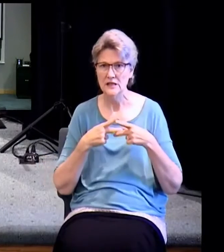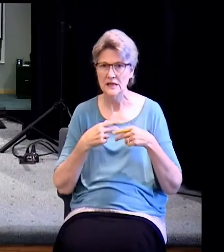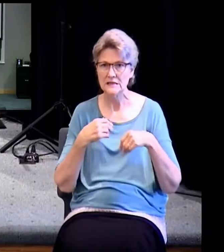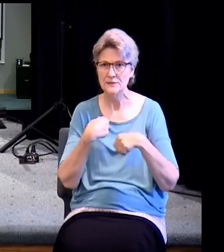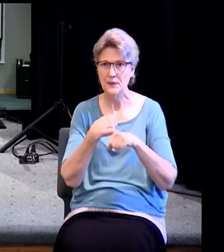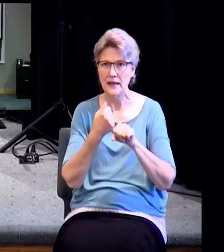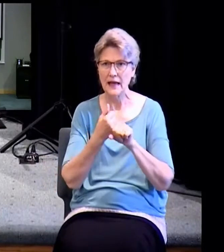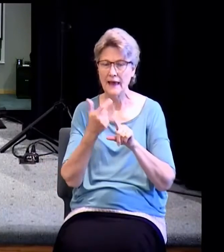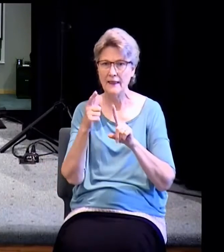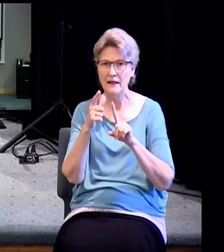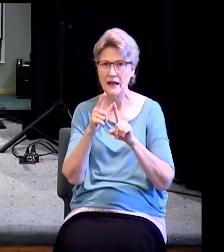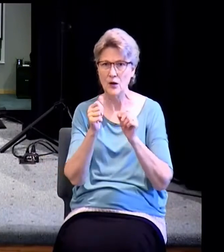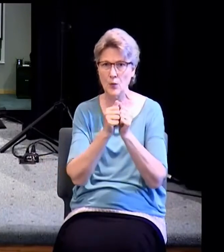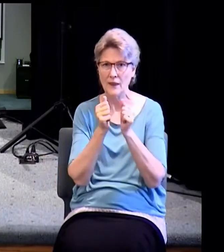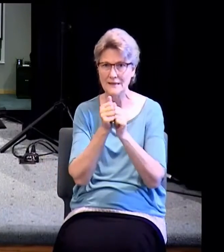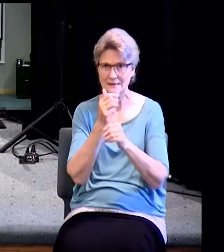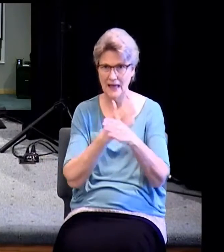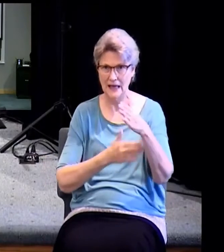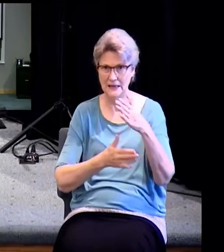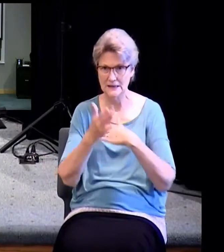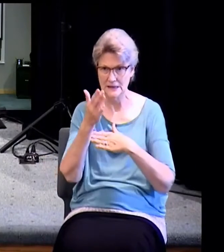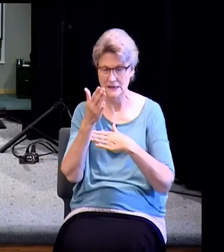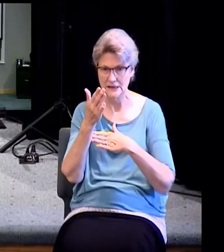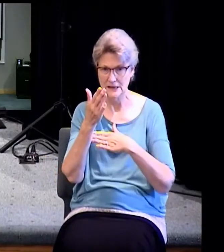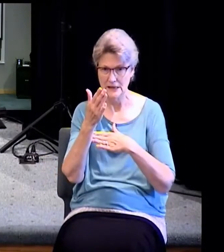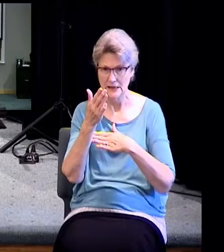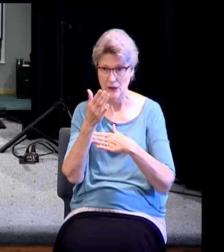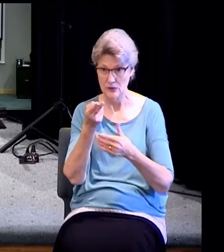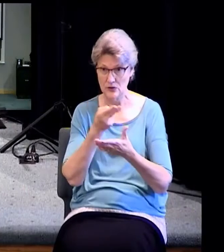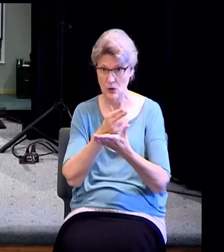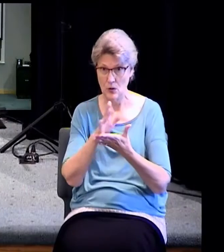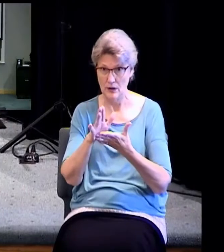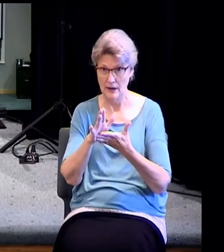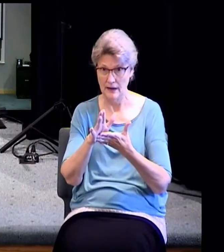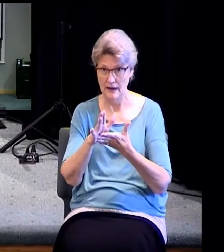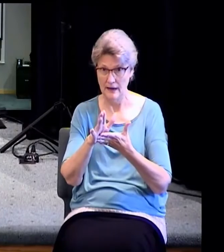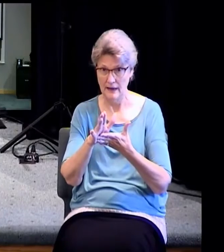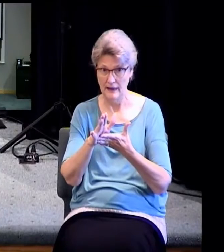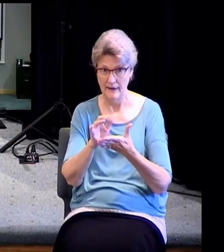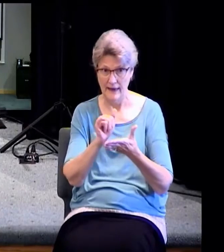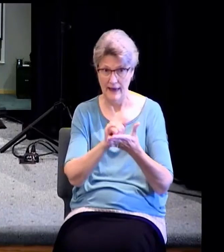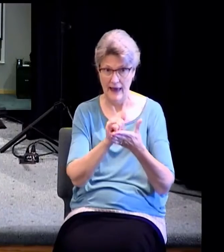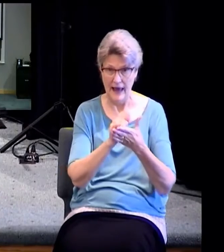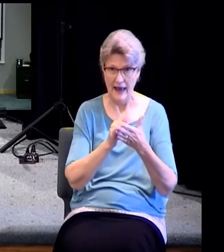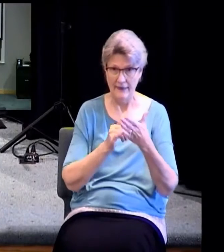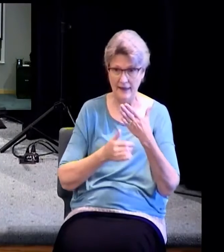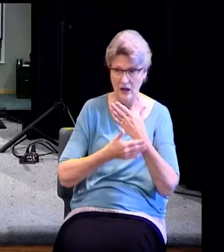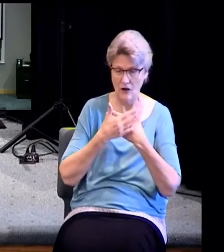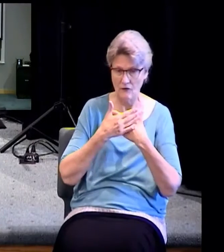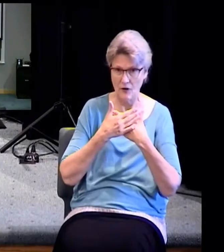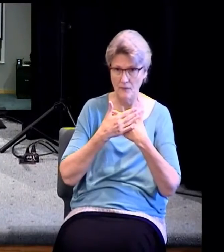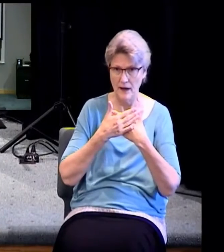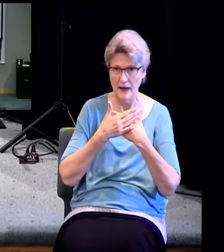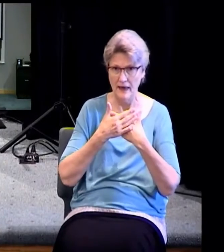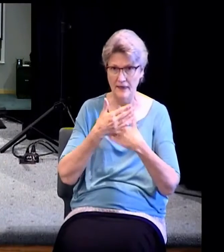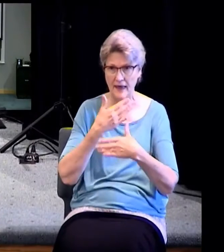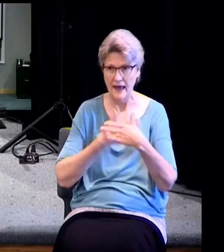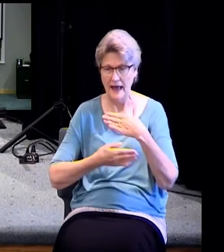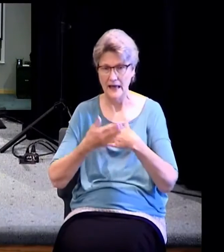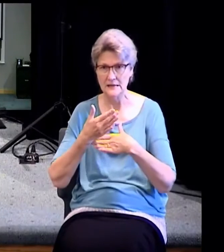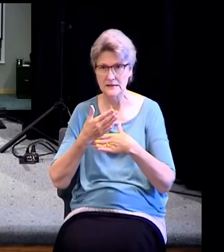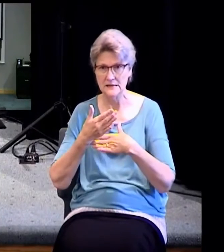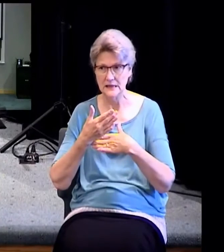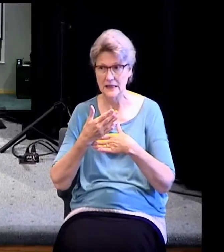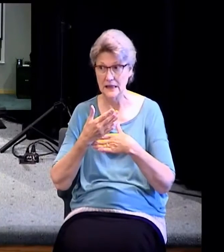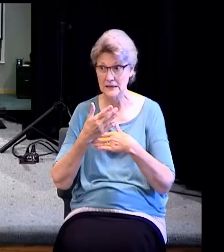sheen with his hands. In fact, it was so holy that at the time they would actually have to cover up the hands, because it